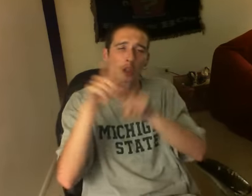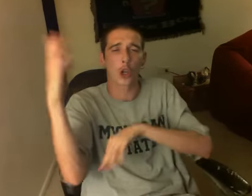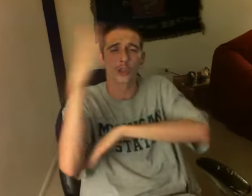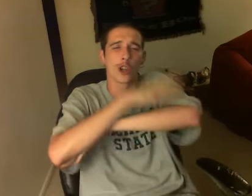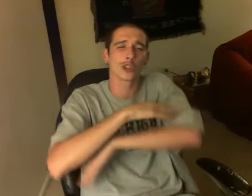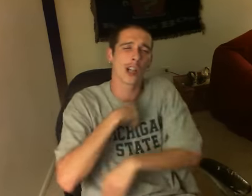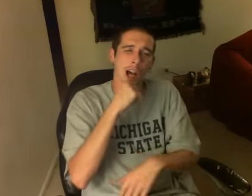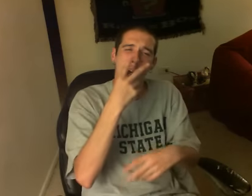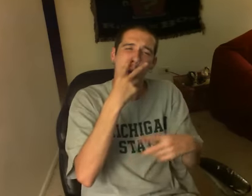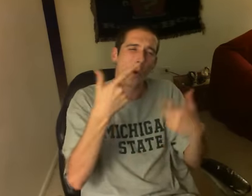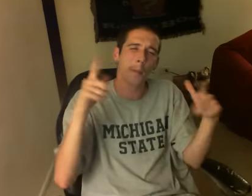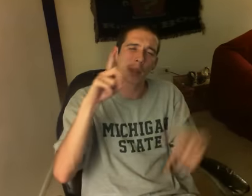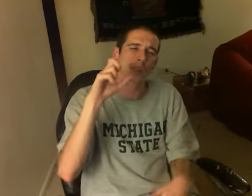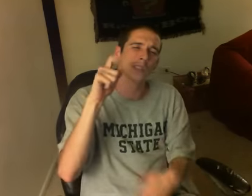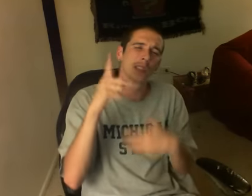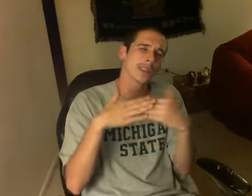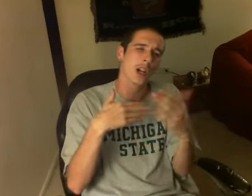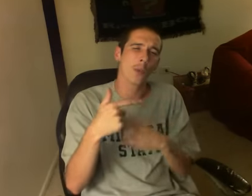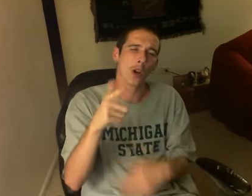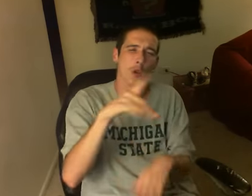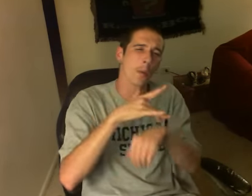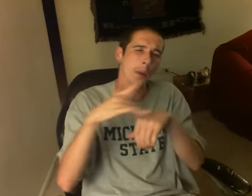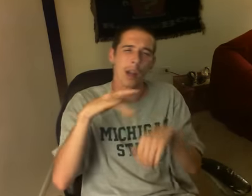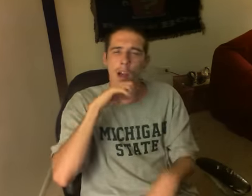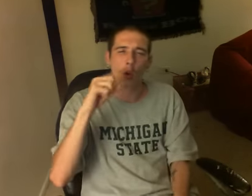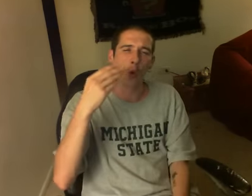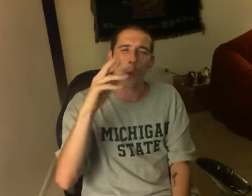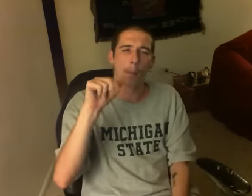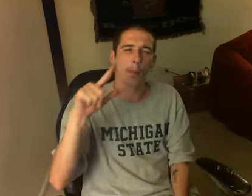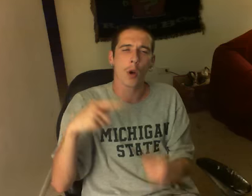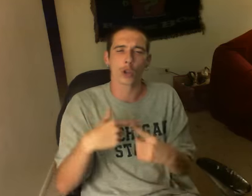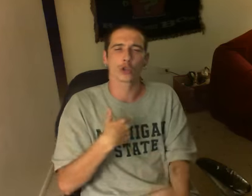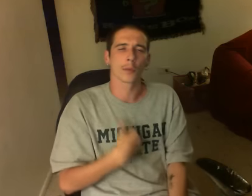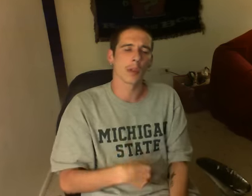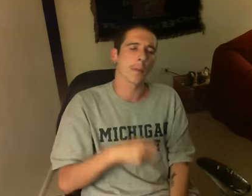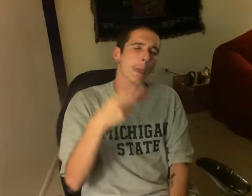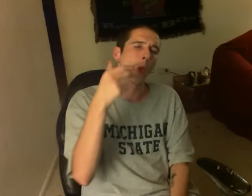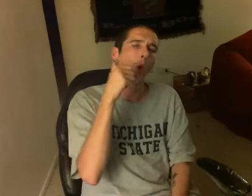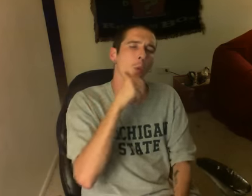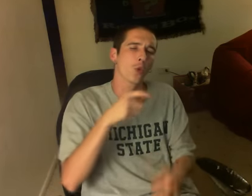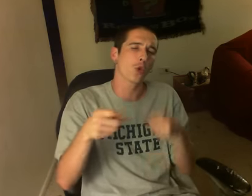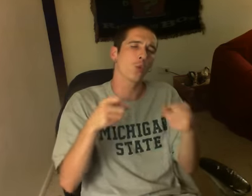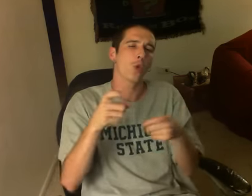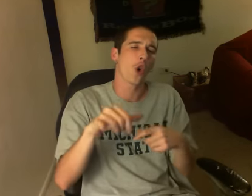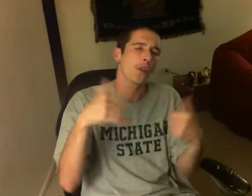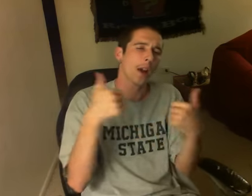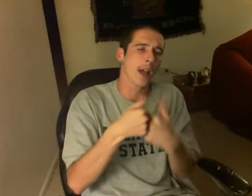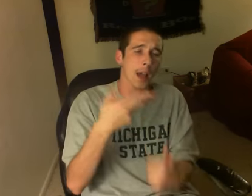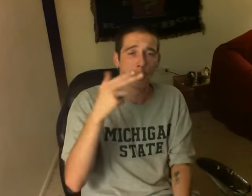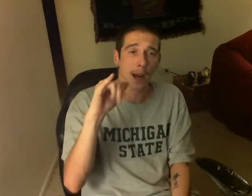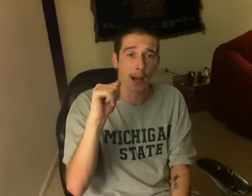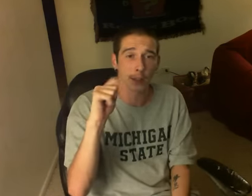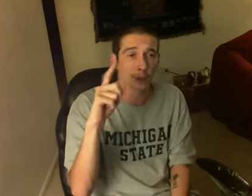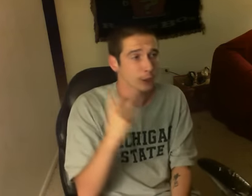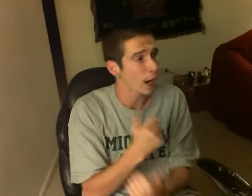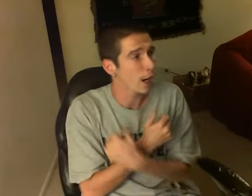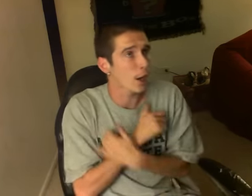fazed. I hang around big stars all day. I don't see what the big deal is anyway. You're just plain old Marshall to me. Ooh yeah, girl, run that game.